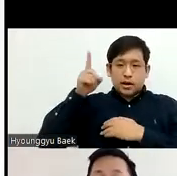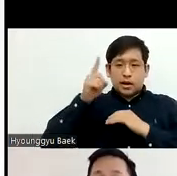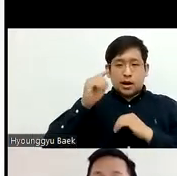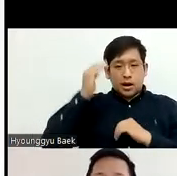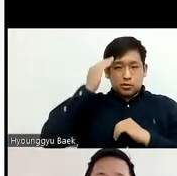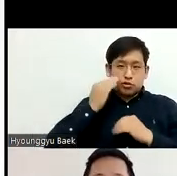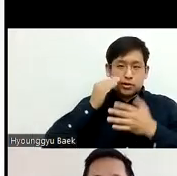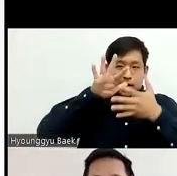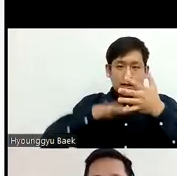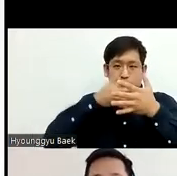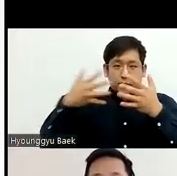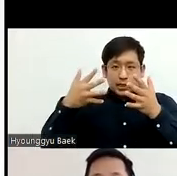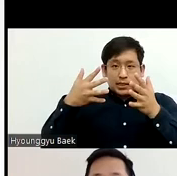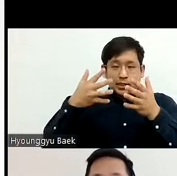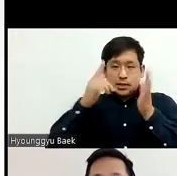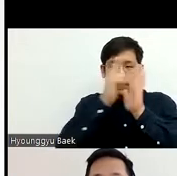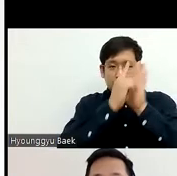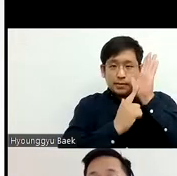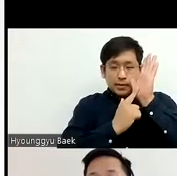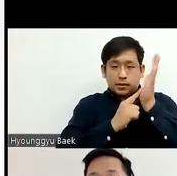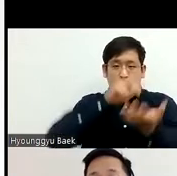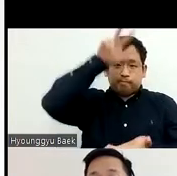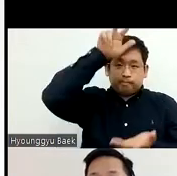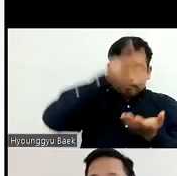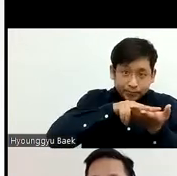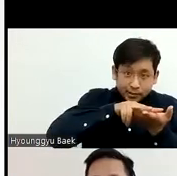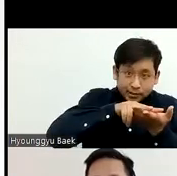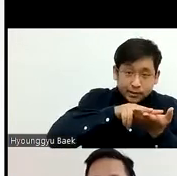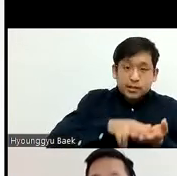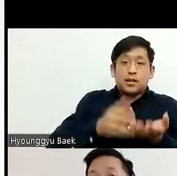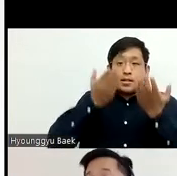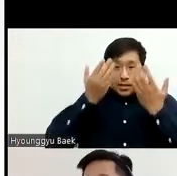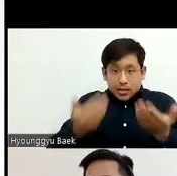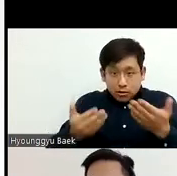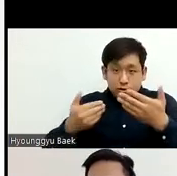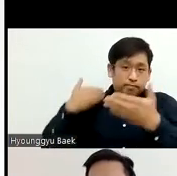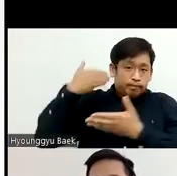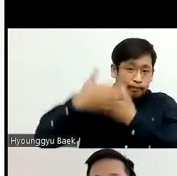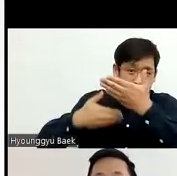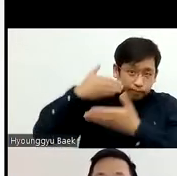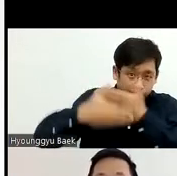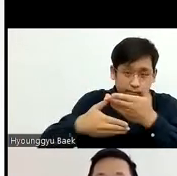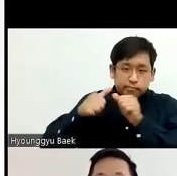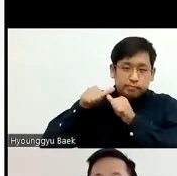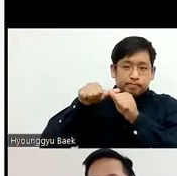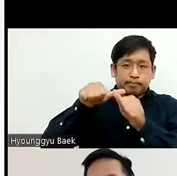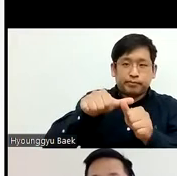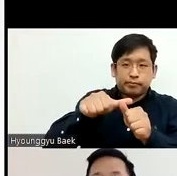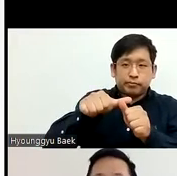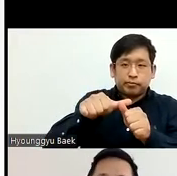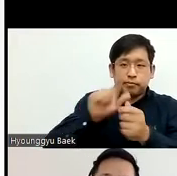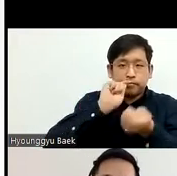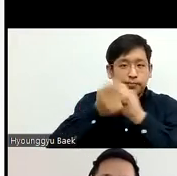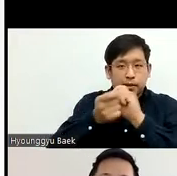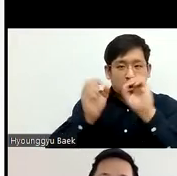so 7 years ago, in the sign language, Korean sign language, it's recognized. And therefore, now we are moving